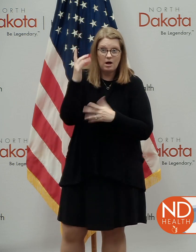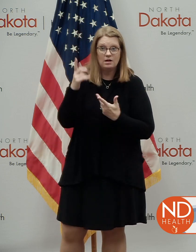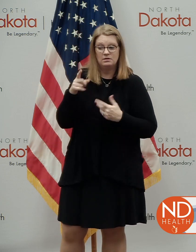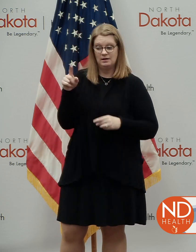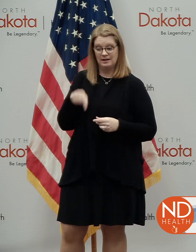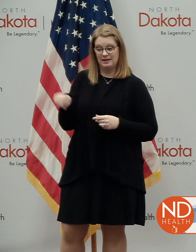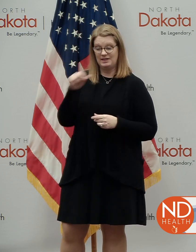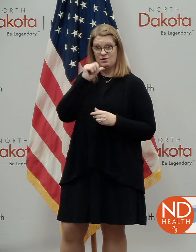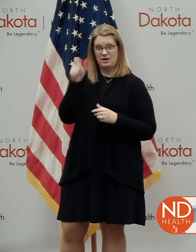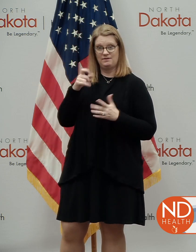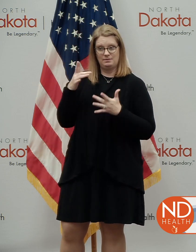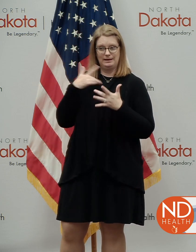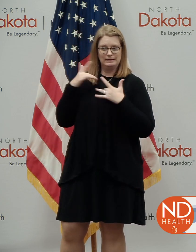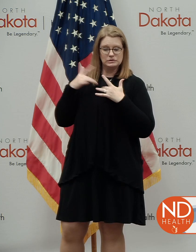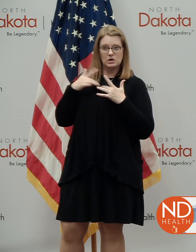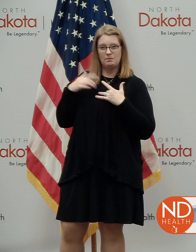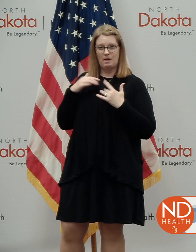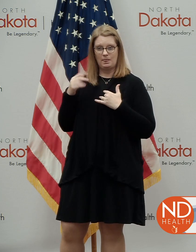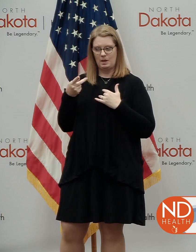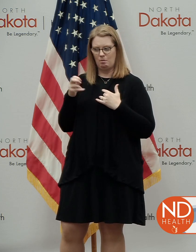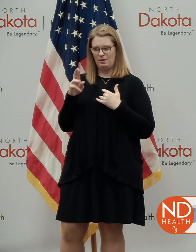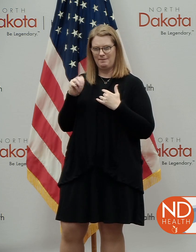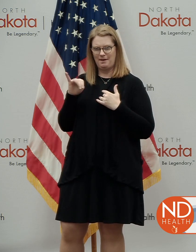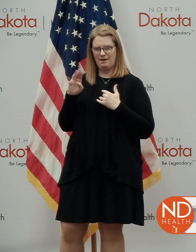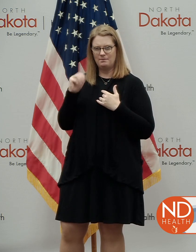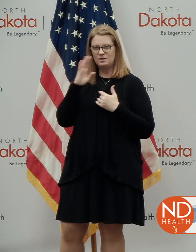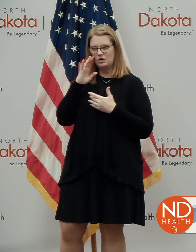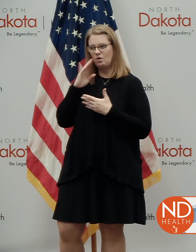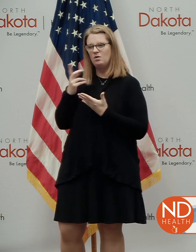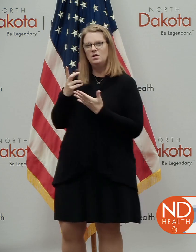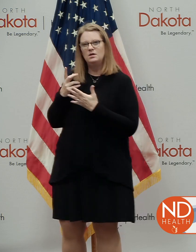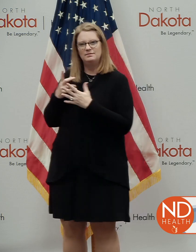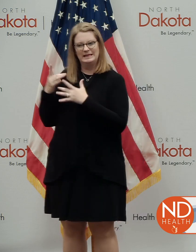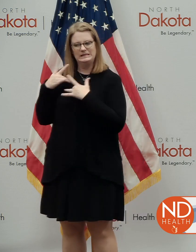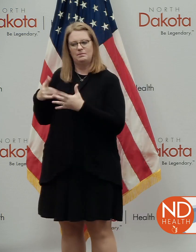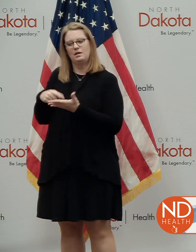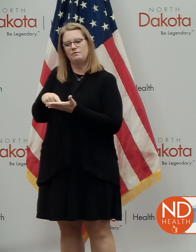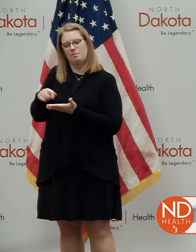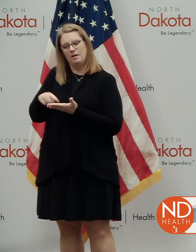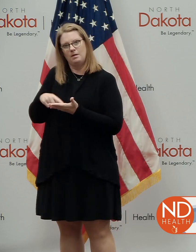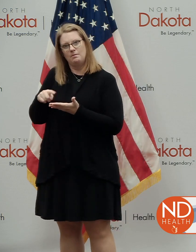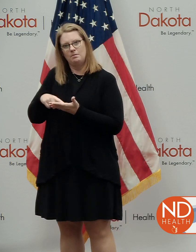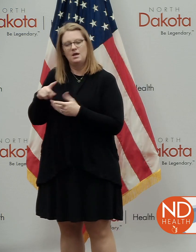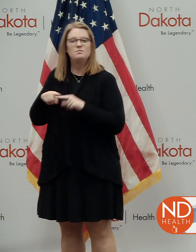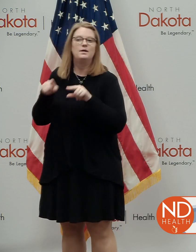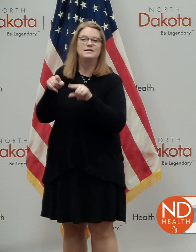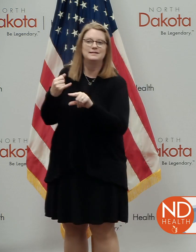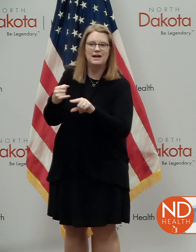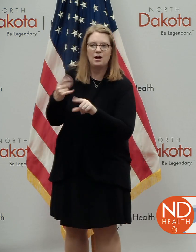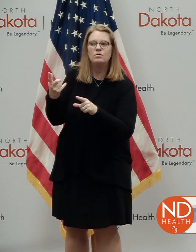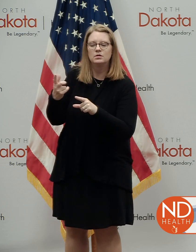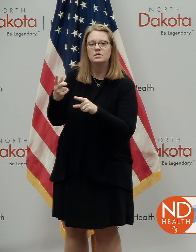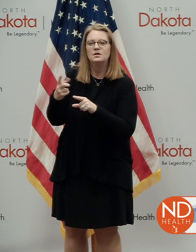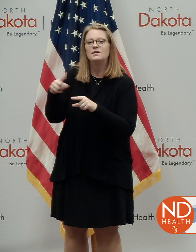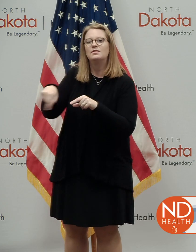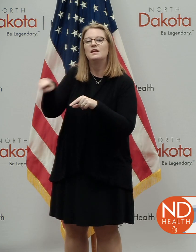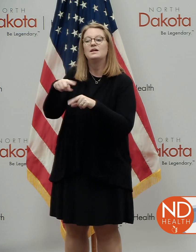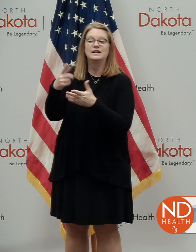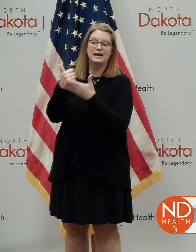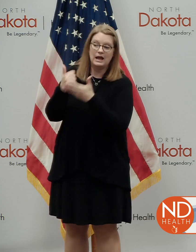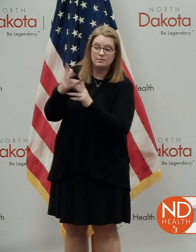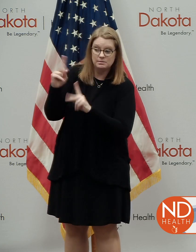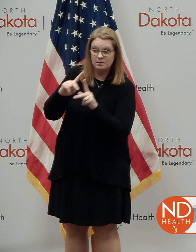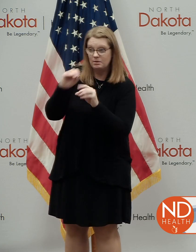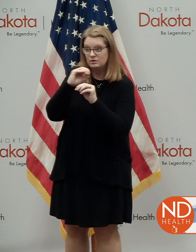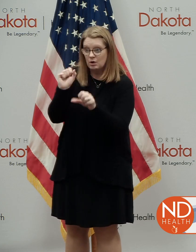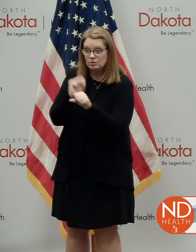the premiums to fulfill that bucket again. But it also helps people that didn't have a job